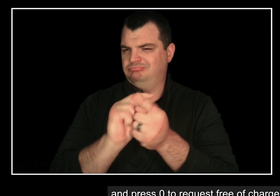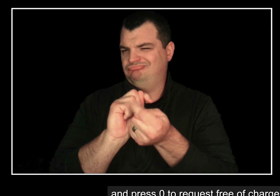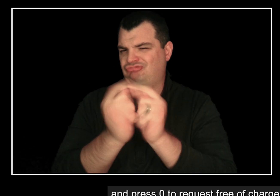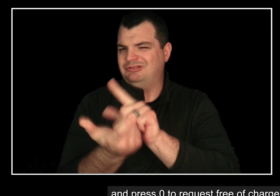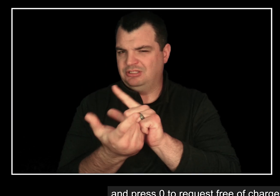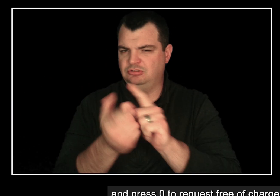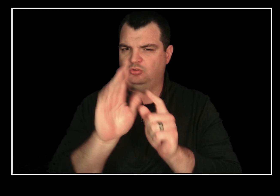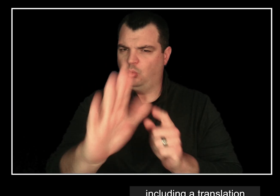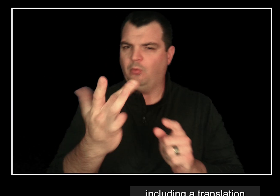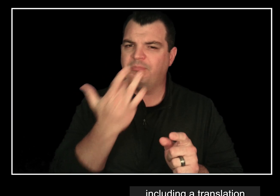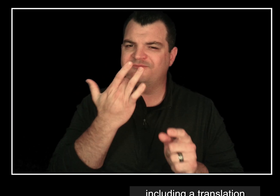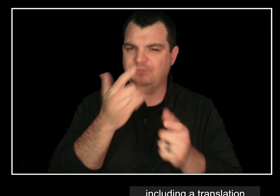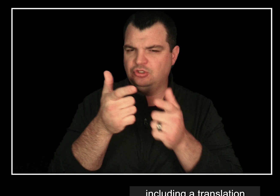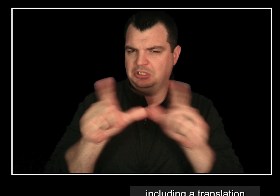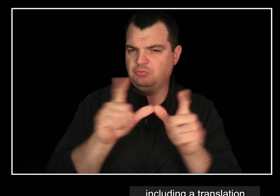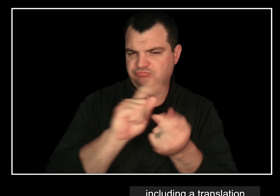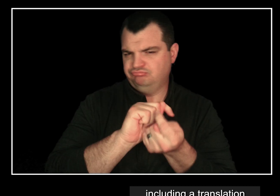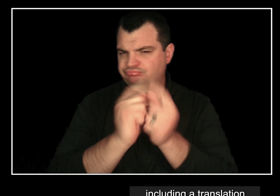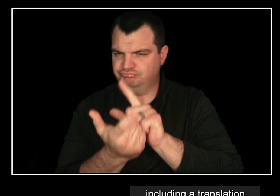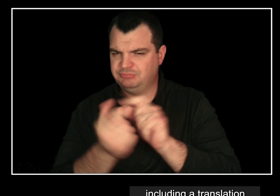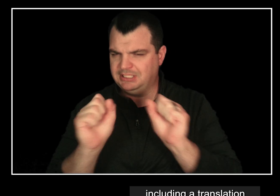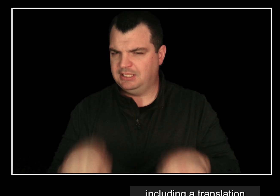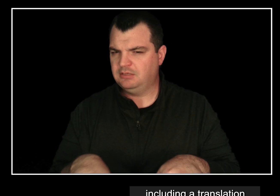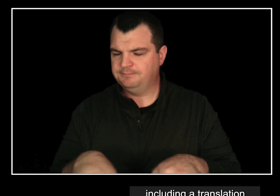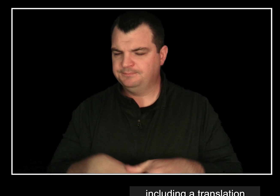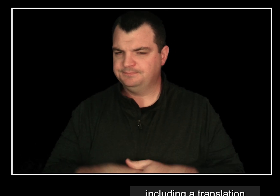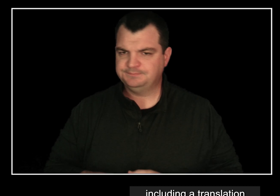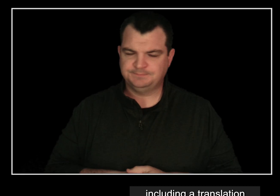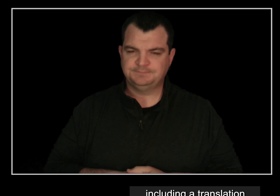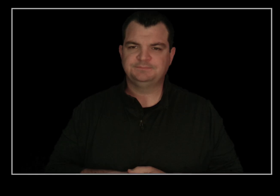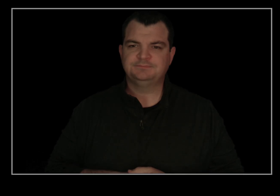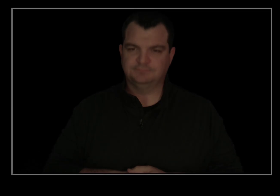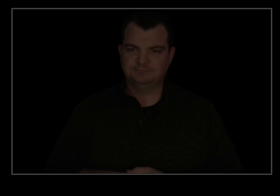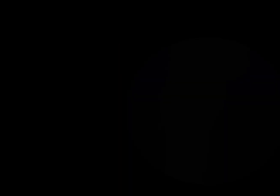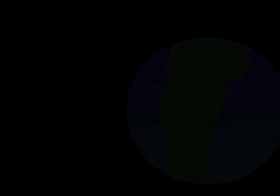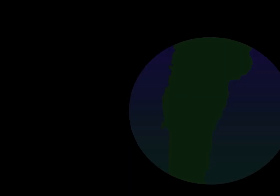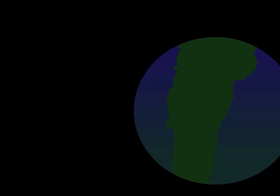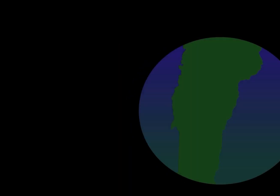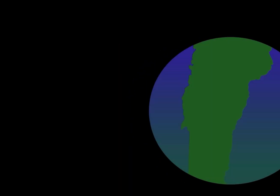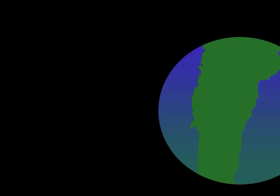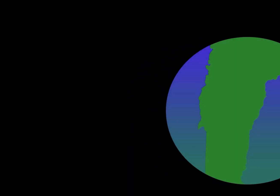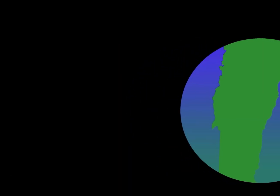in an alternate format, including a translation to your preferred language.